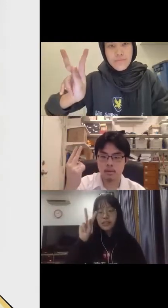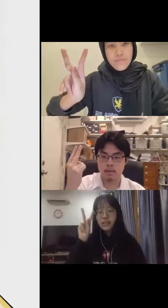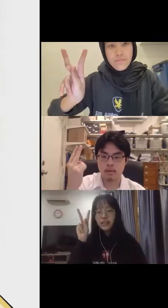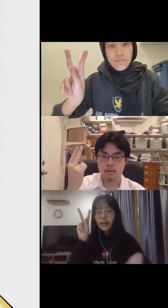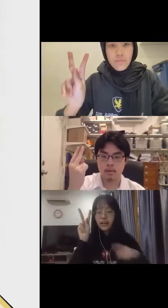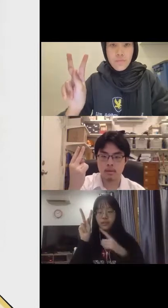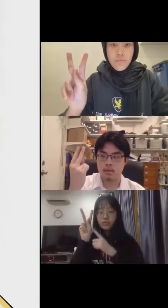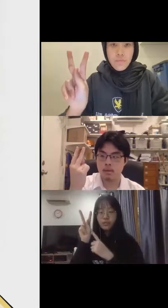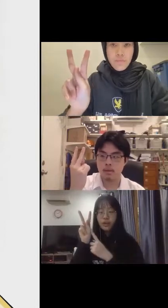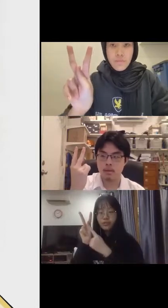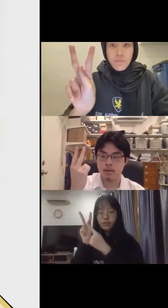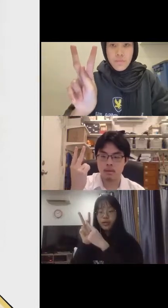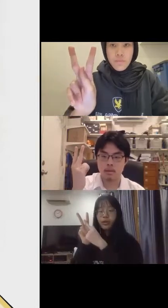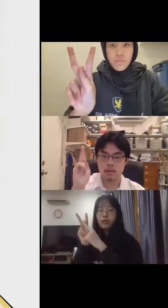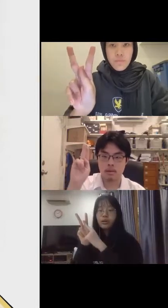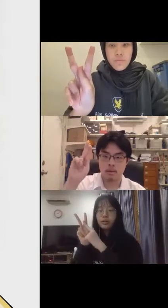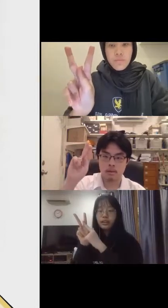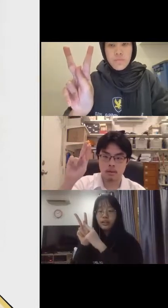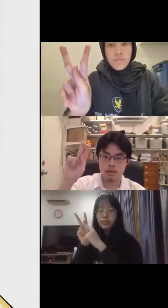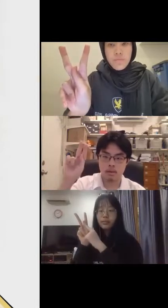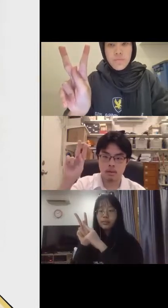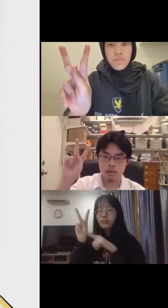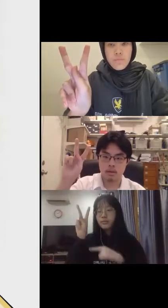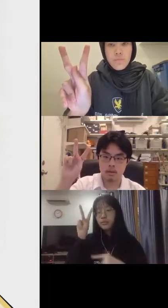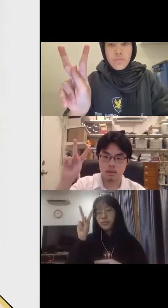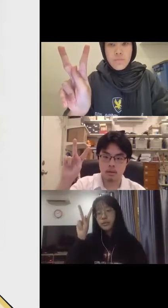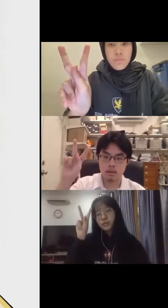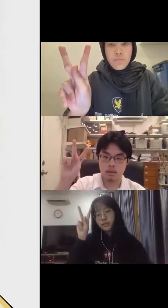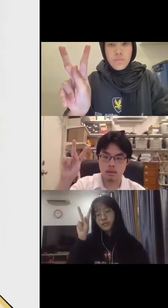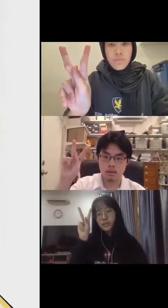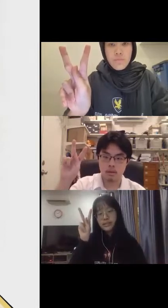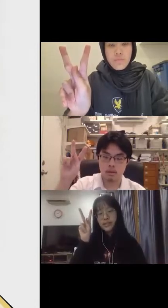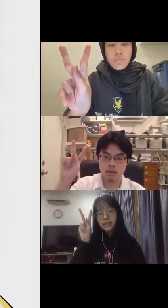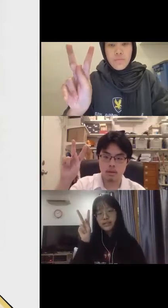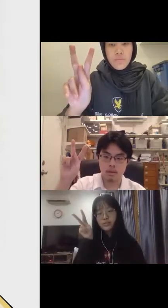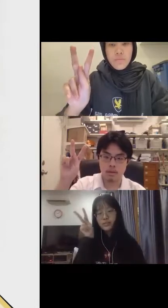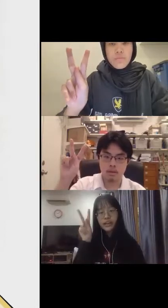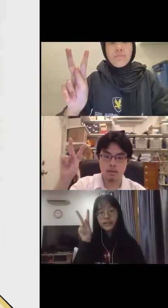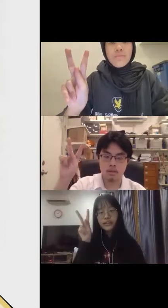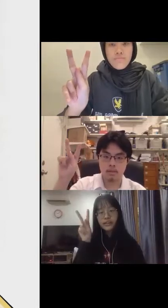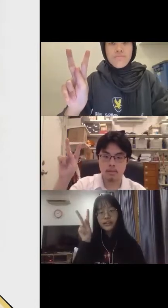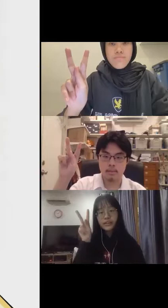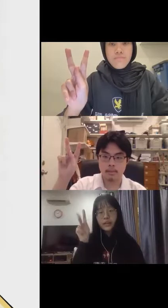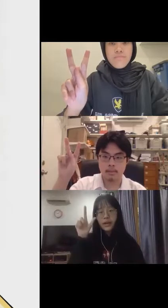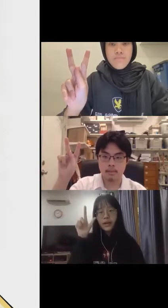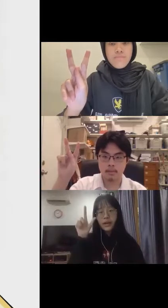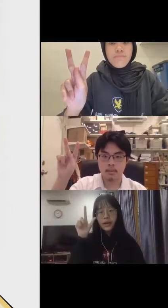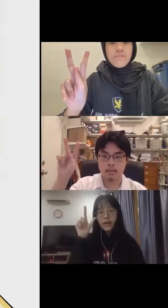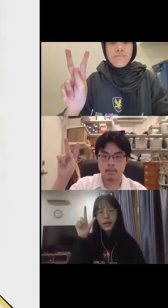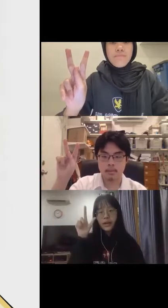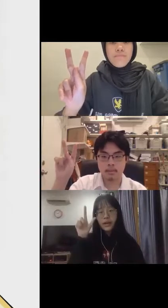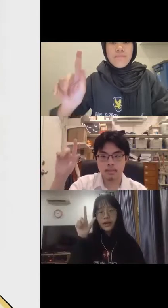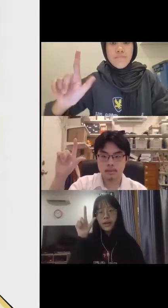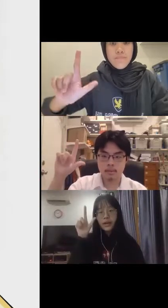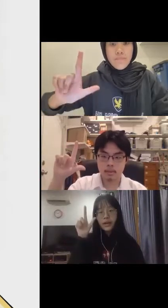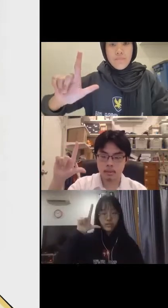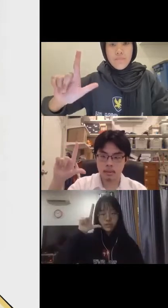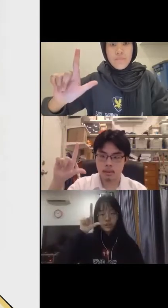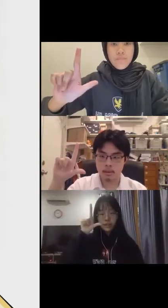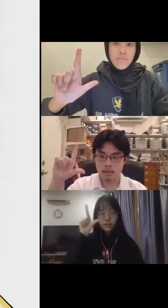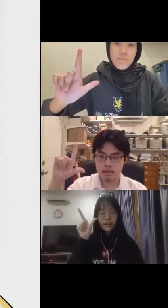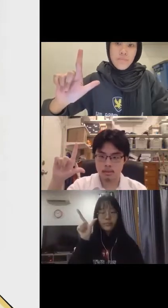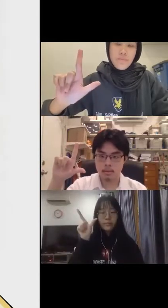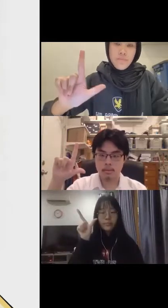peace sign and you have your thumb in between the peace sign, so K. L is just